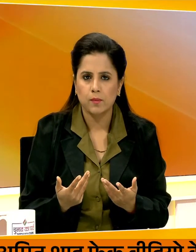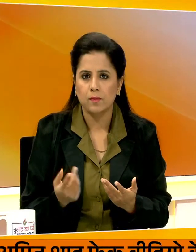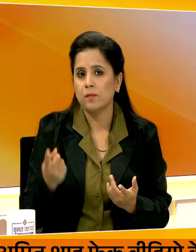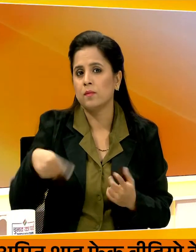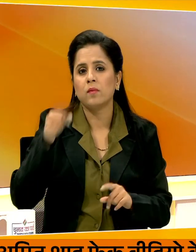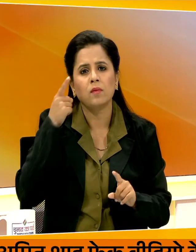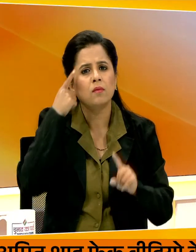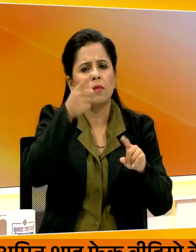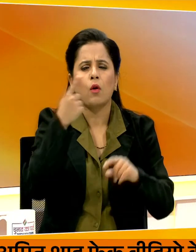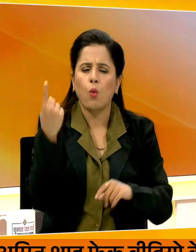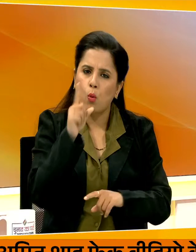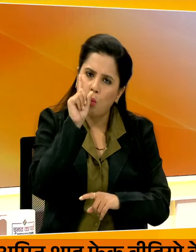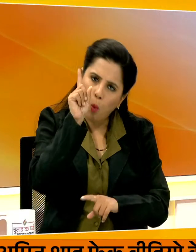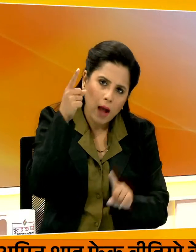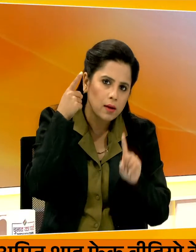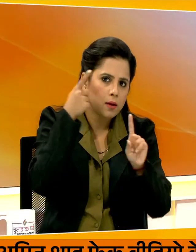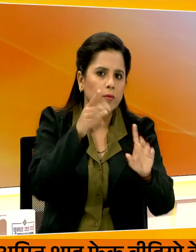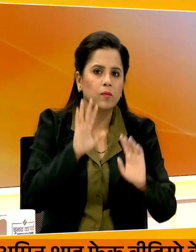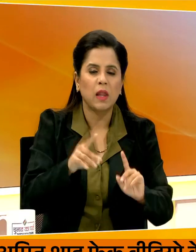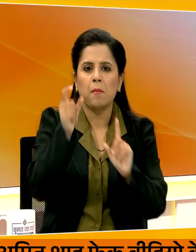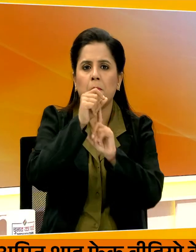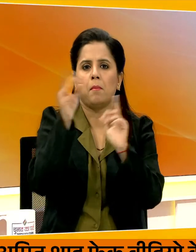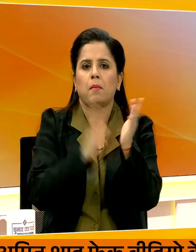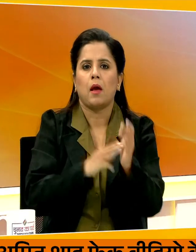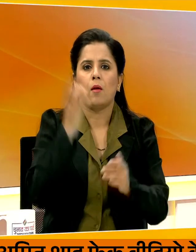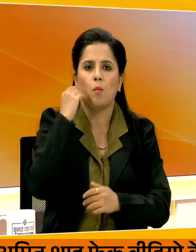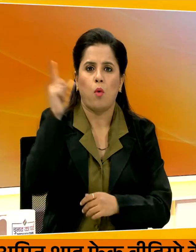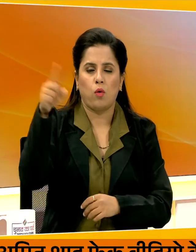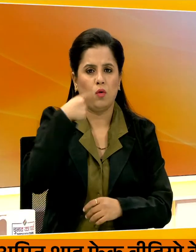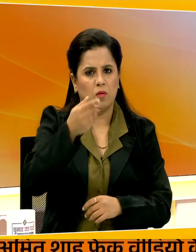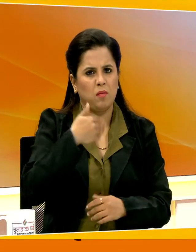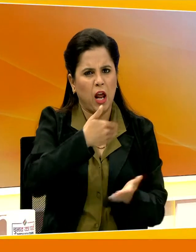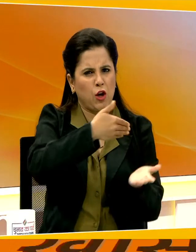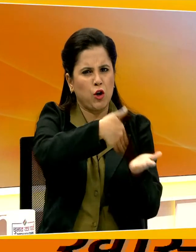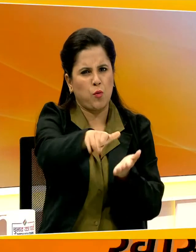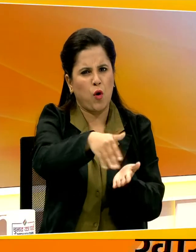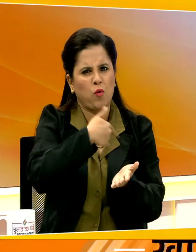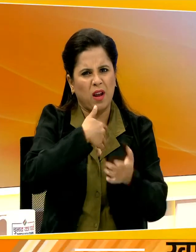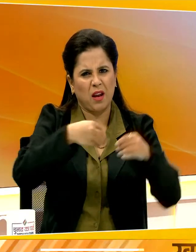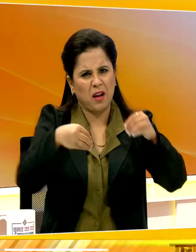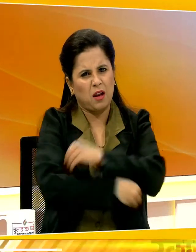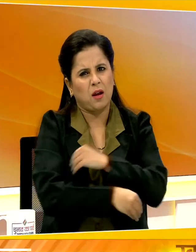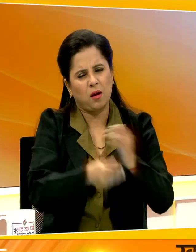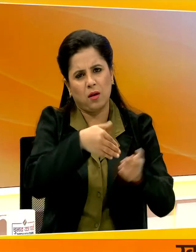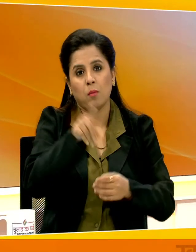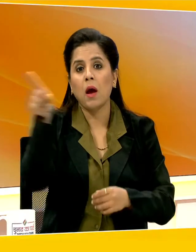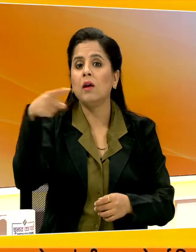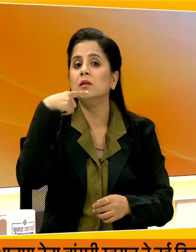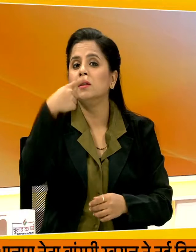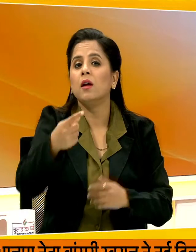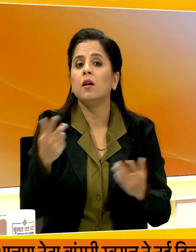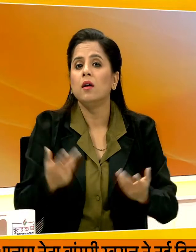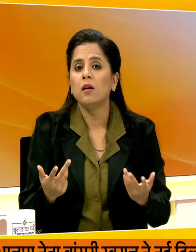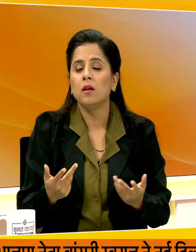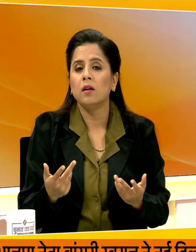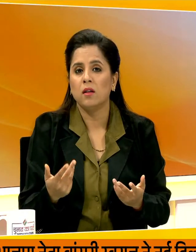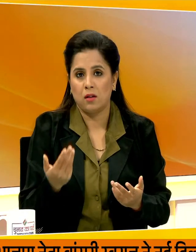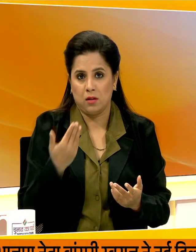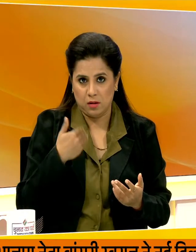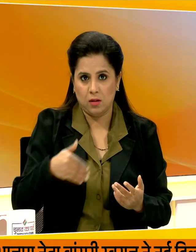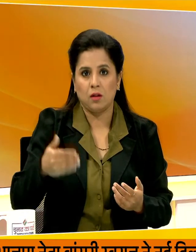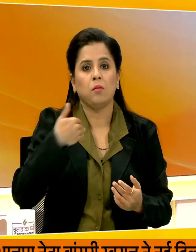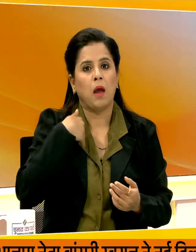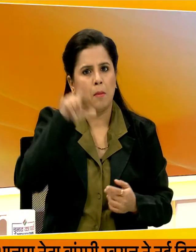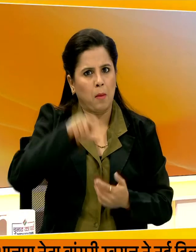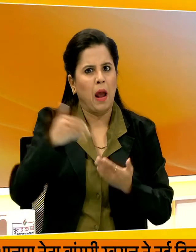agenda is only one. Prime Minister Modi says that we will remove corruption, and they say that we will try